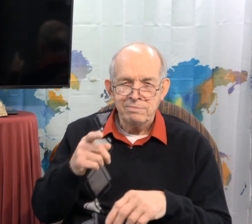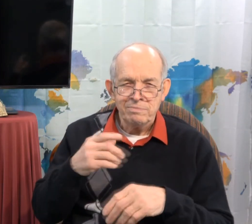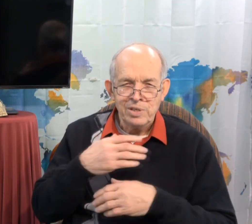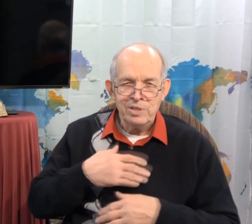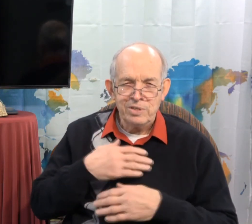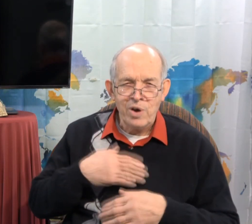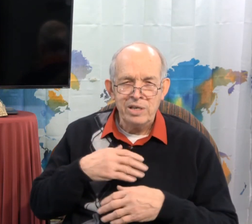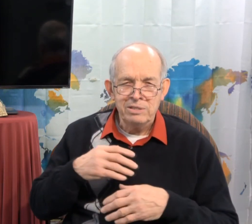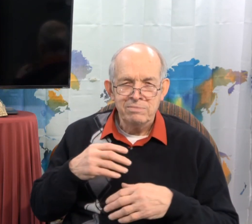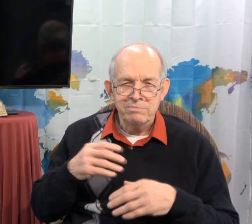folks. Showing